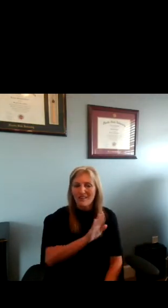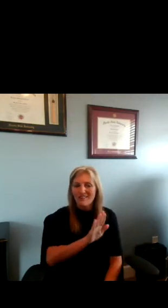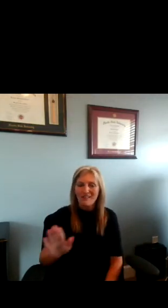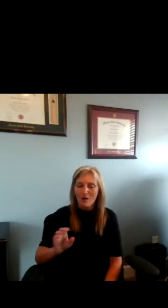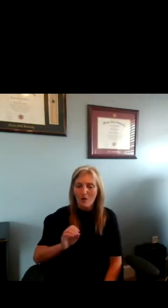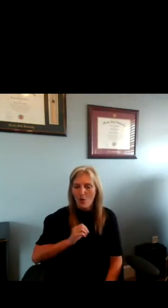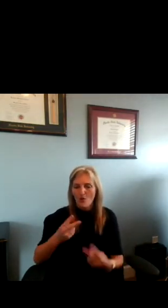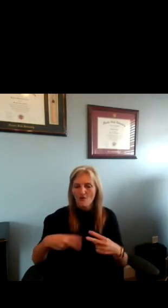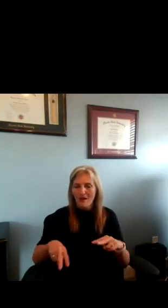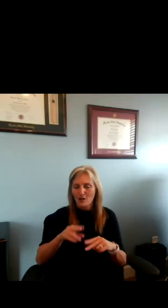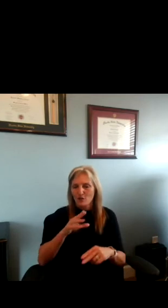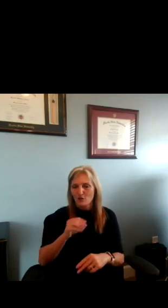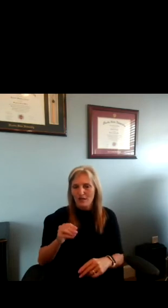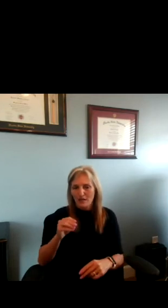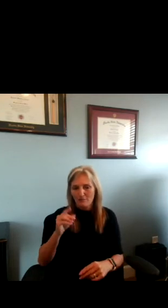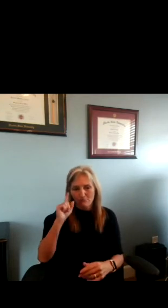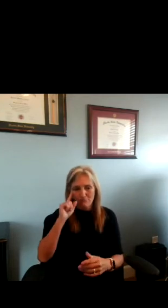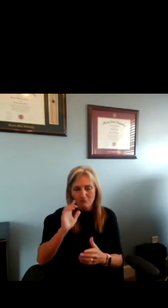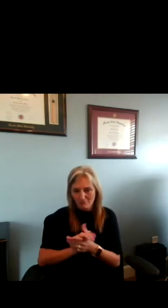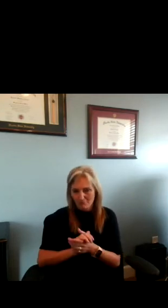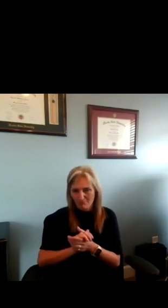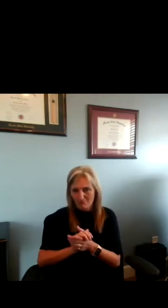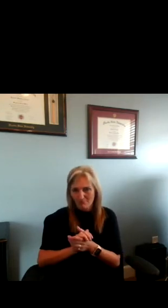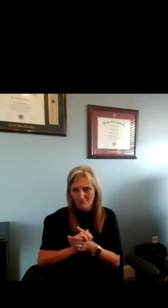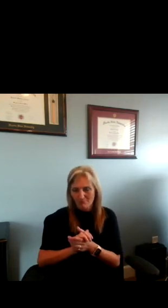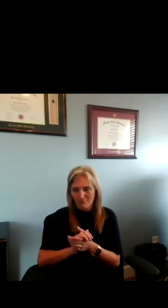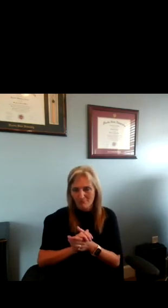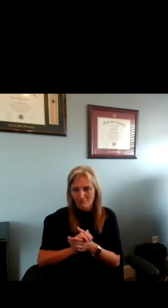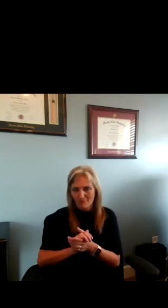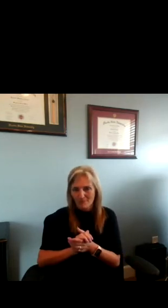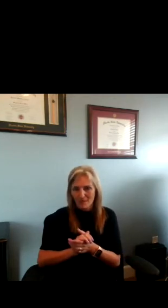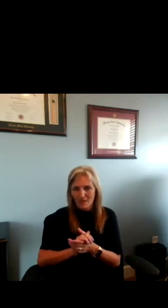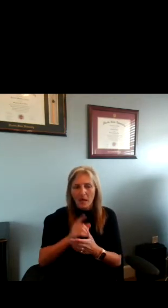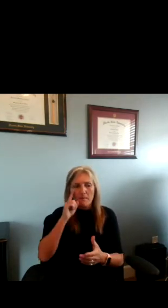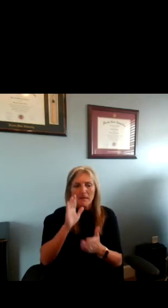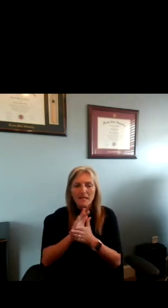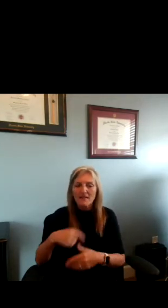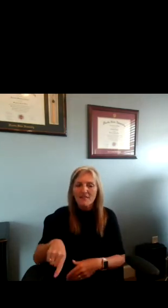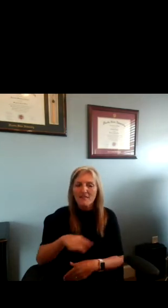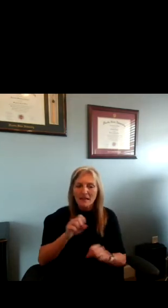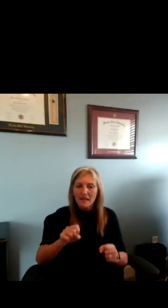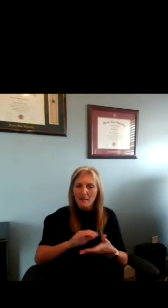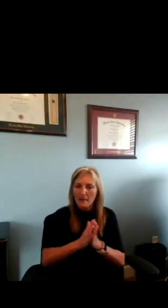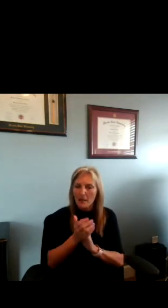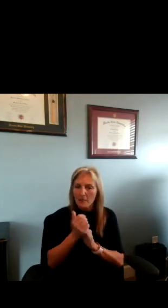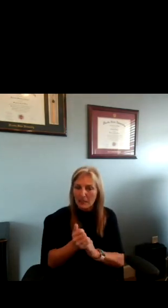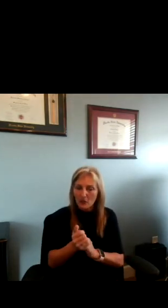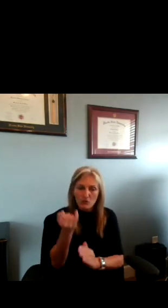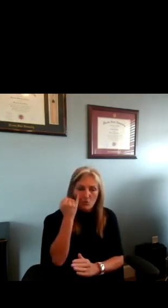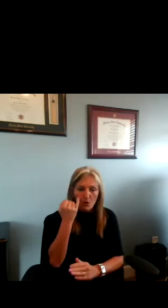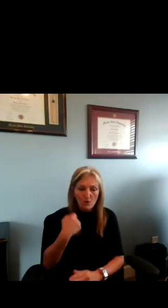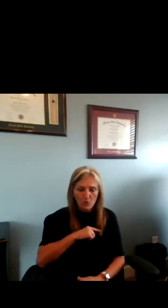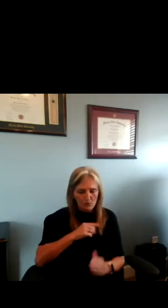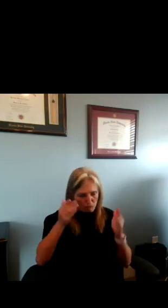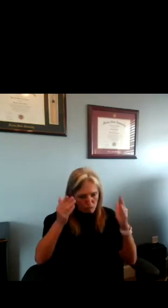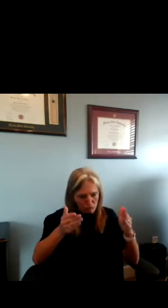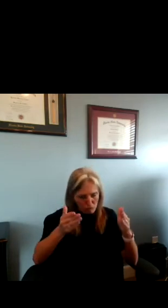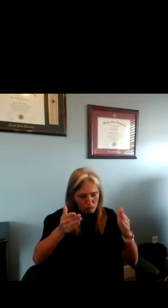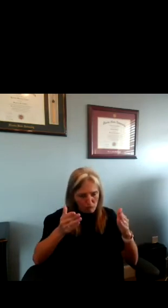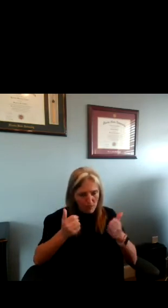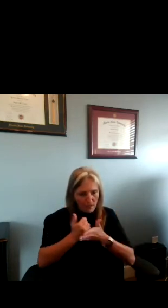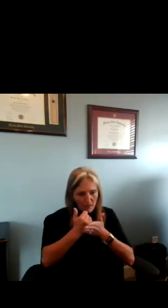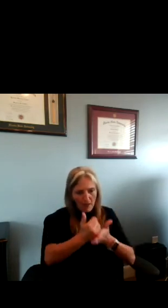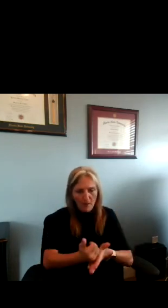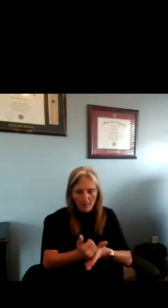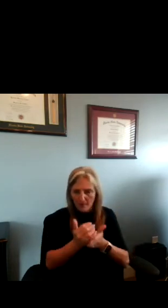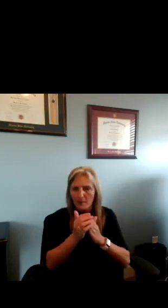and aspirations. Let's believe they can be leaders if we focus on helping them